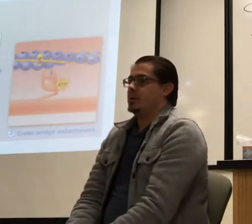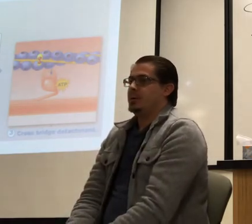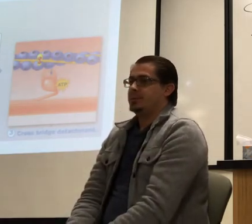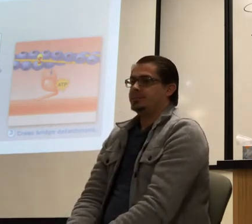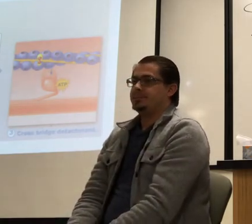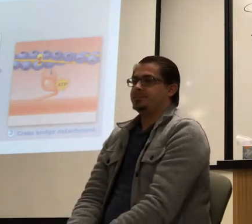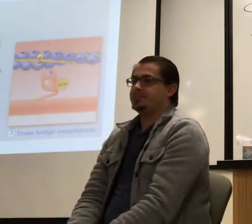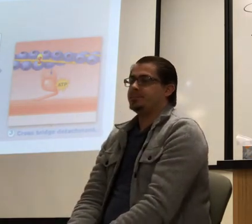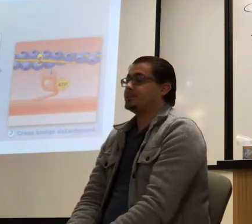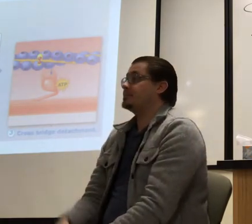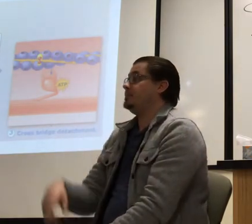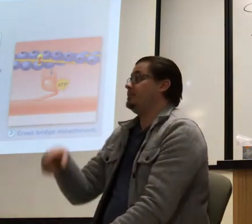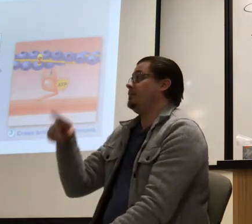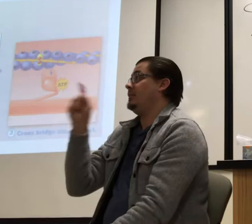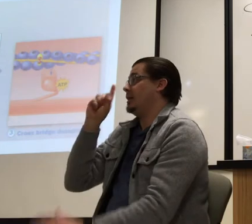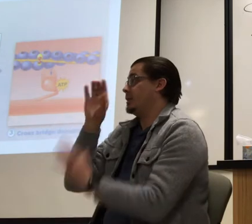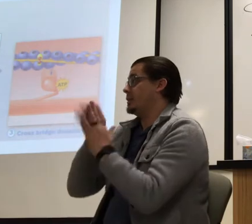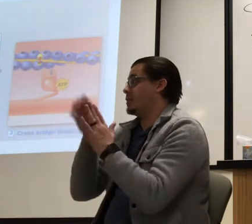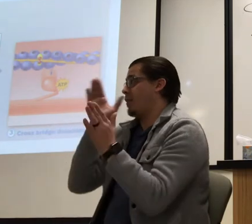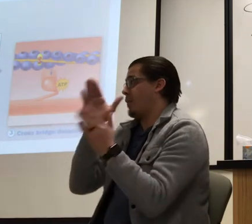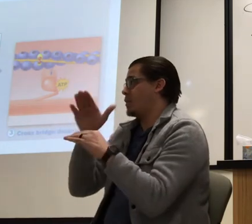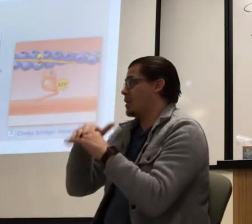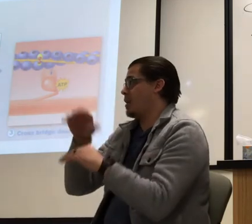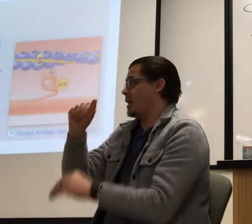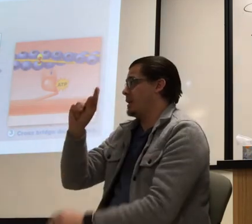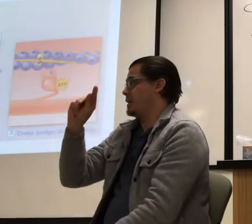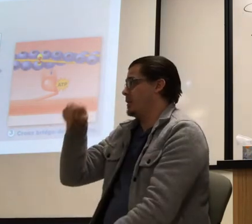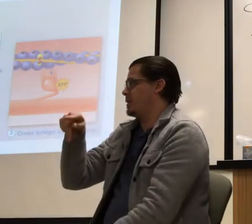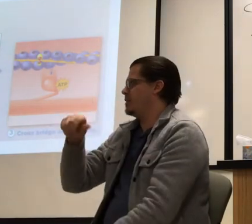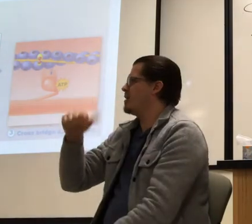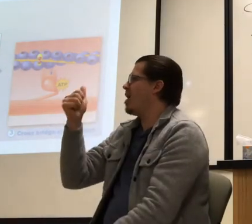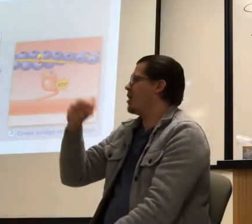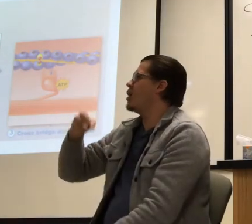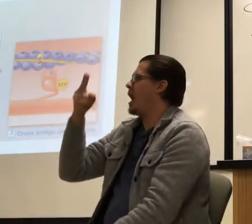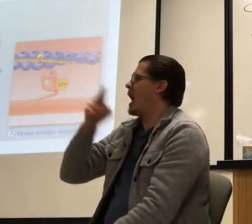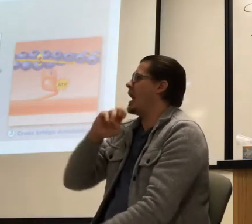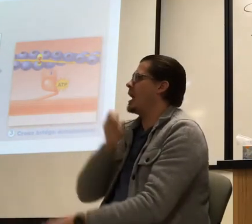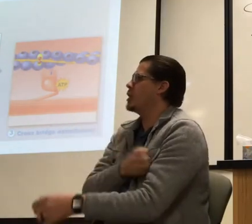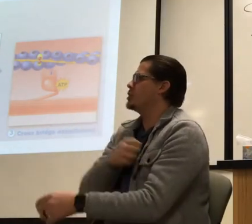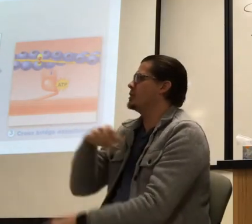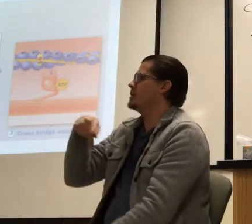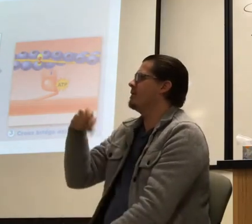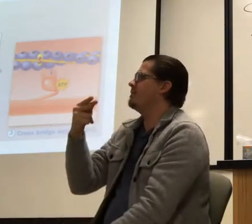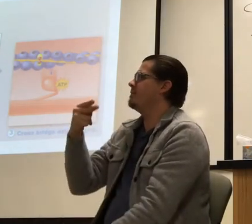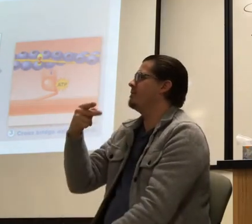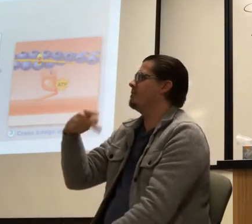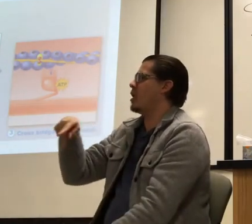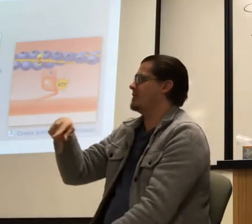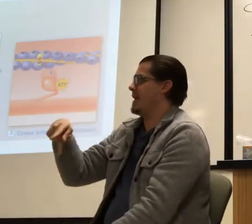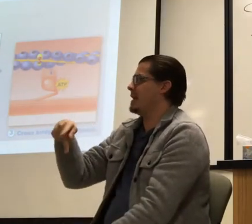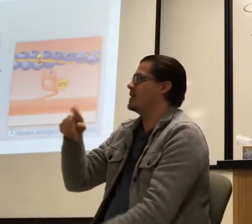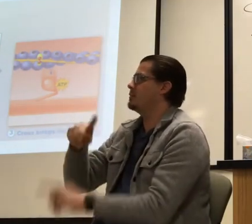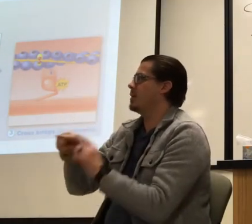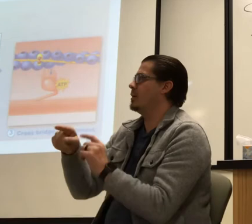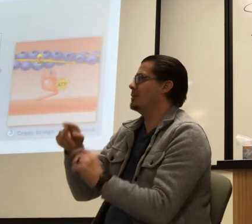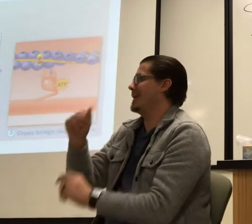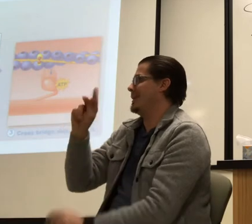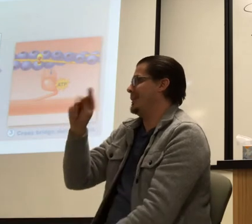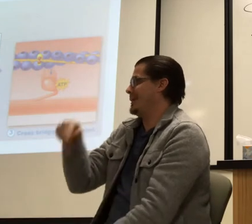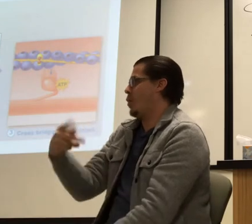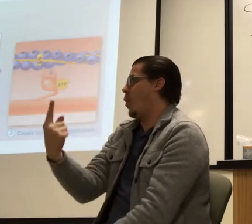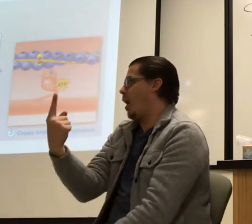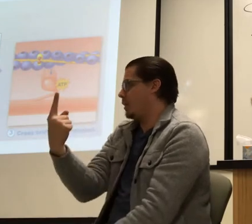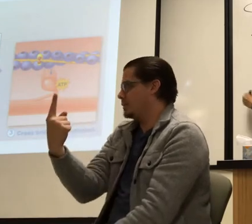All right. So this figure focuses on ATP. There's other high energy phosphates. ATP is just one of them. There's one